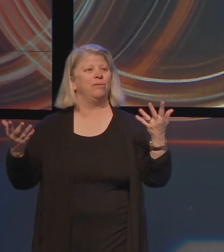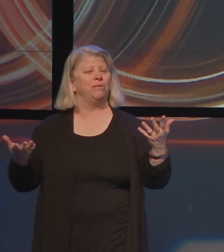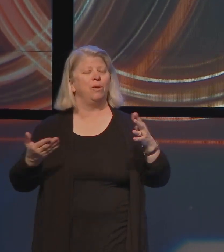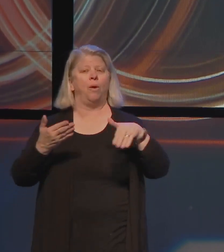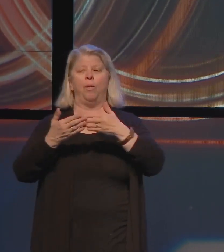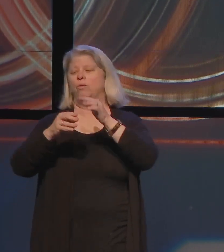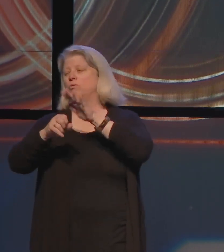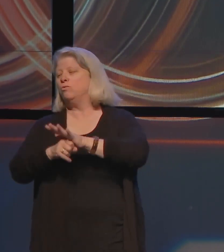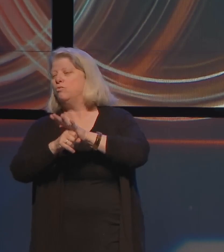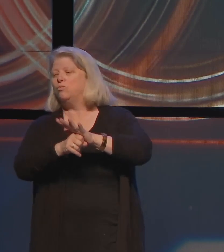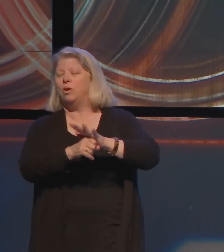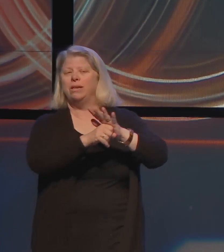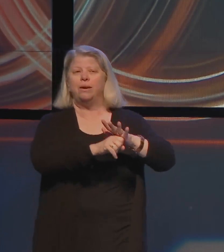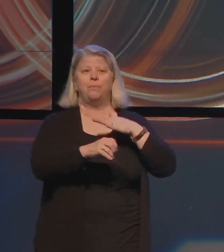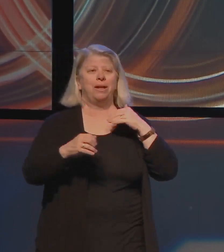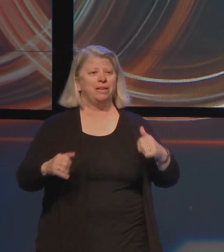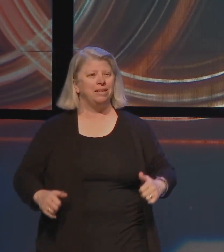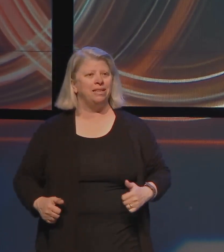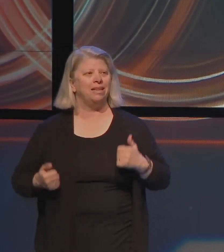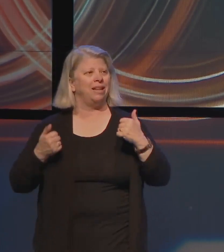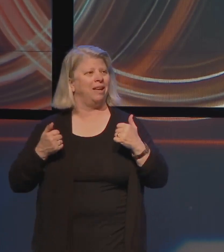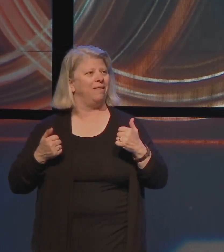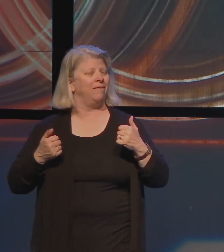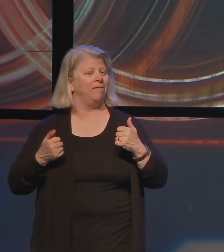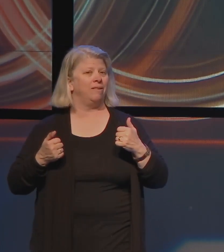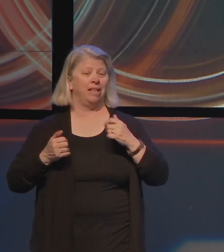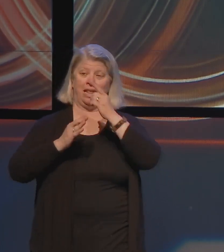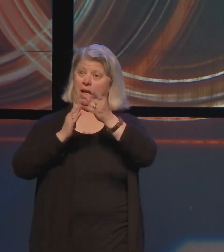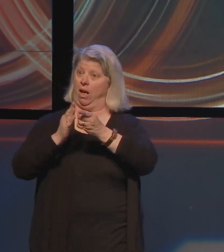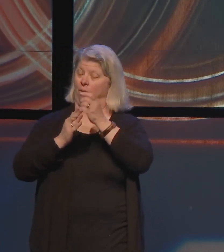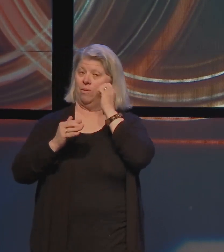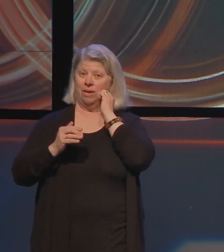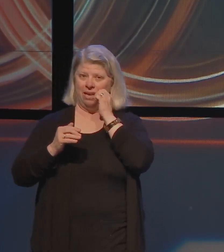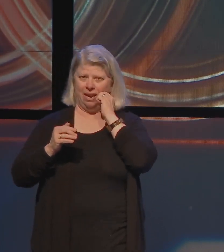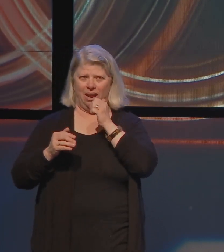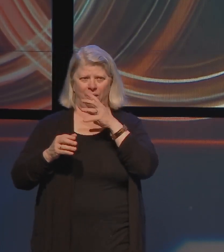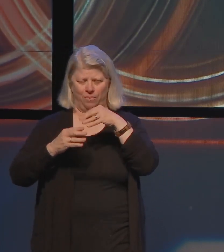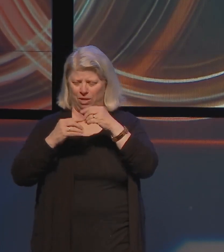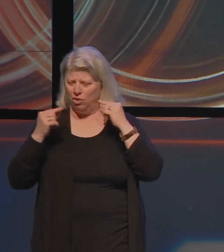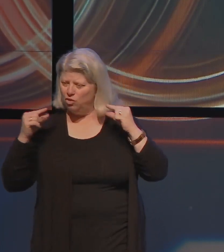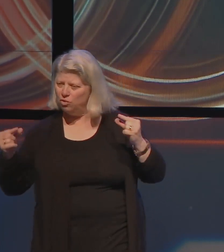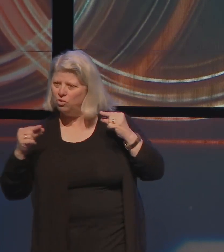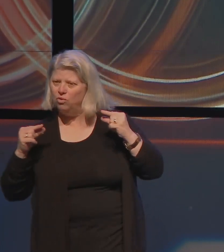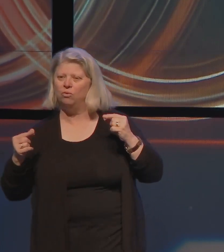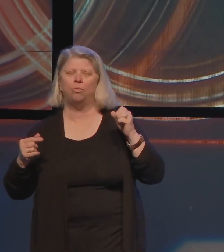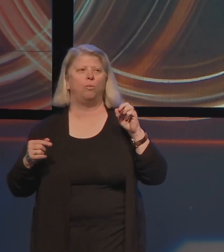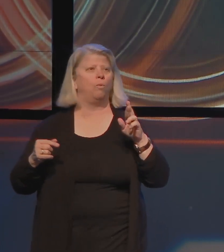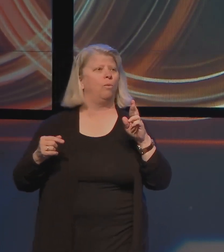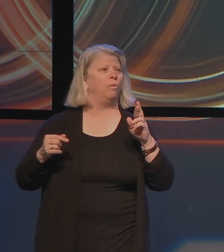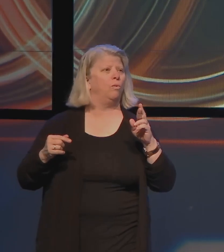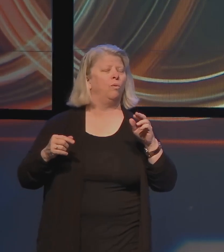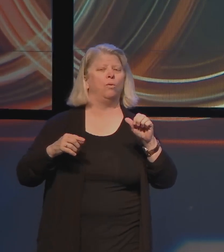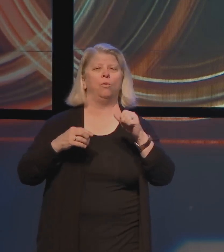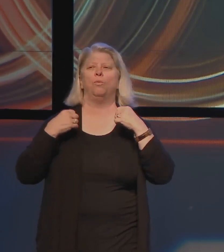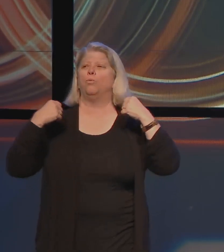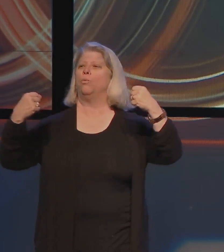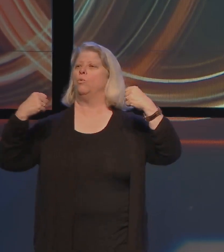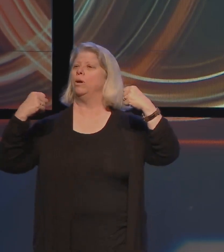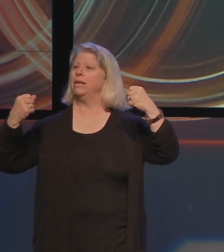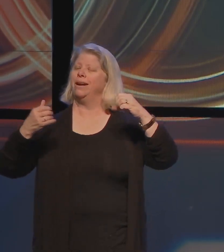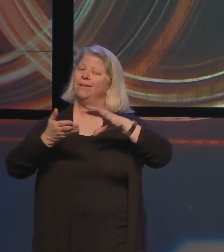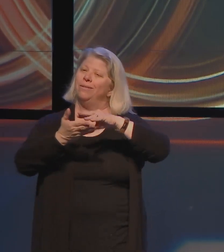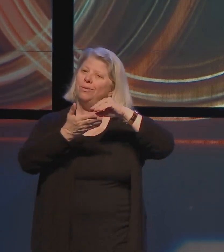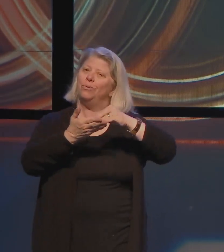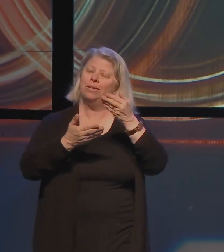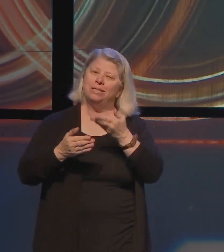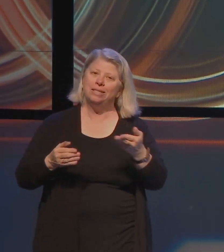the stress and pressures in my life, this kind of hour a day where I would be in the gym and working out and learning